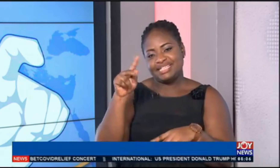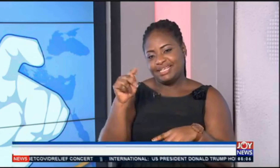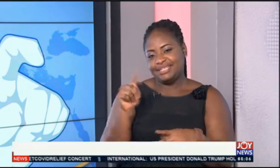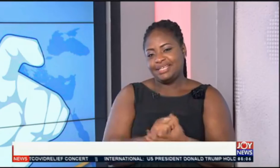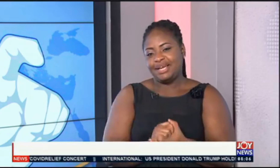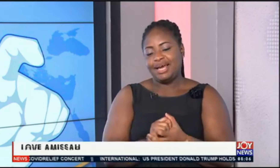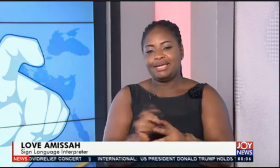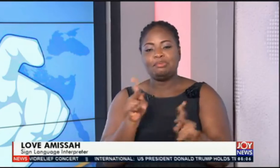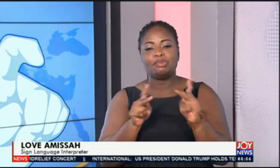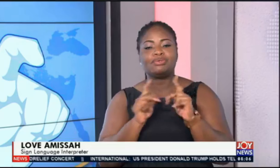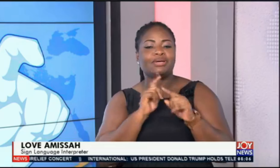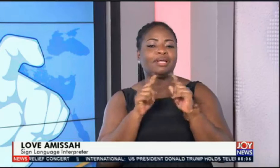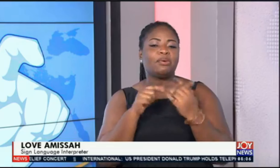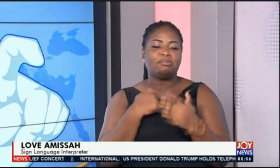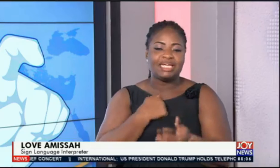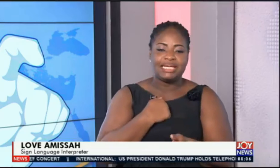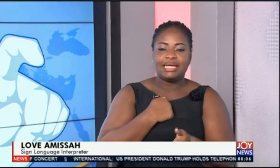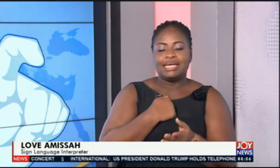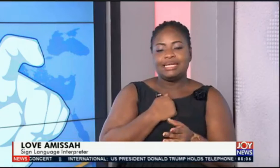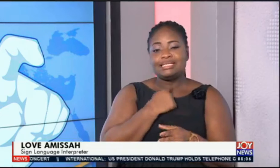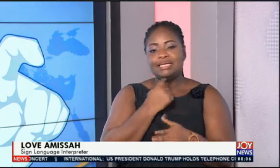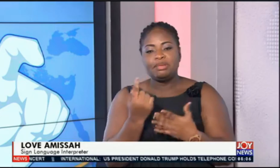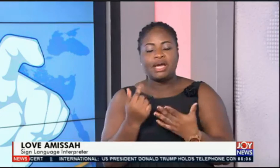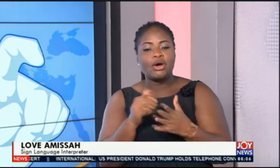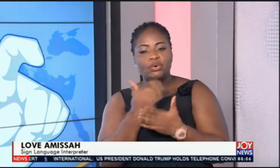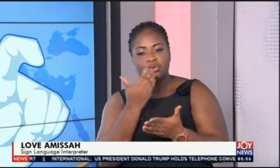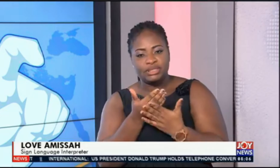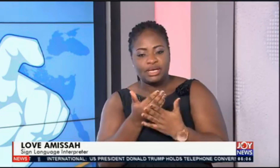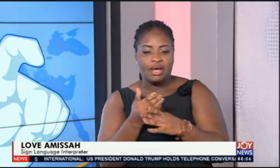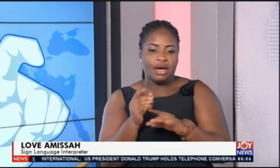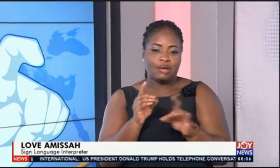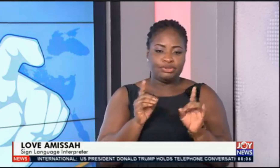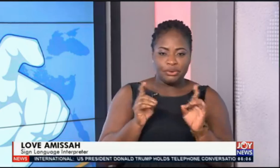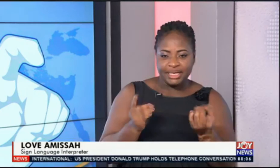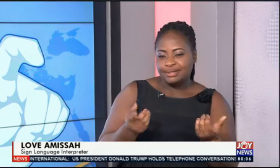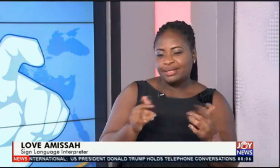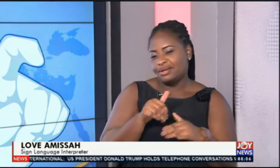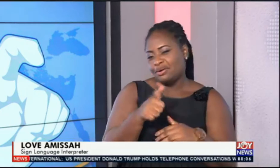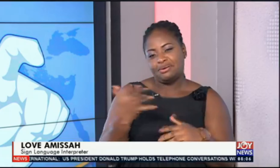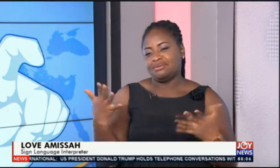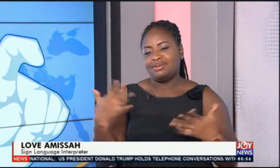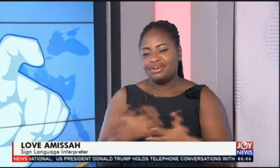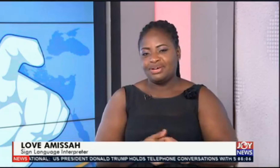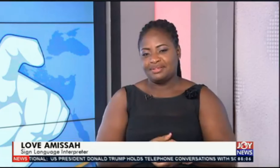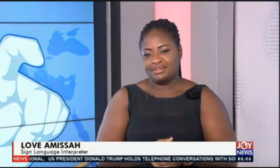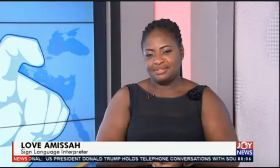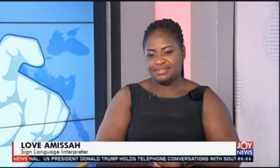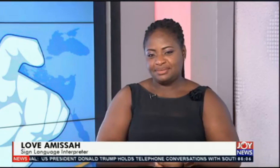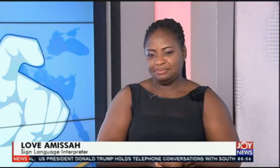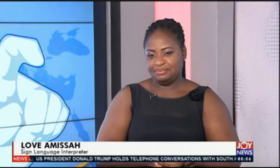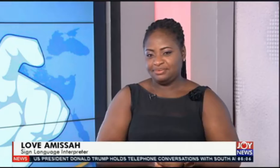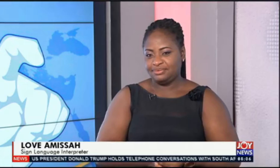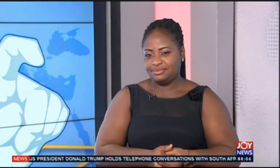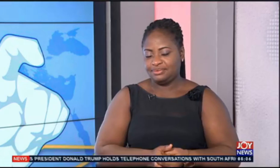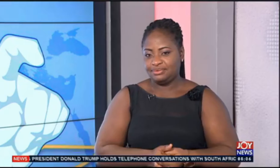on telly, and then people talking about me, telling me how good I'm doing, and all other things.